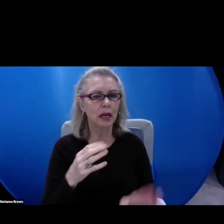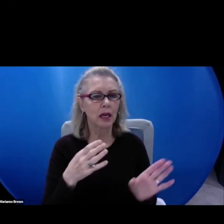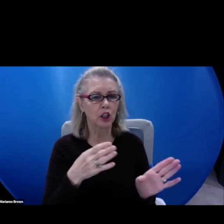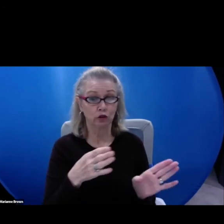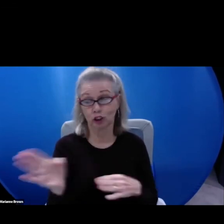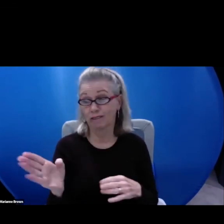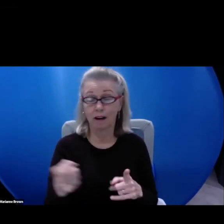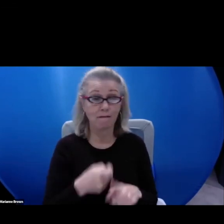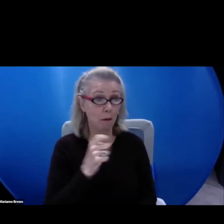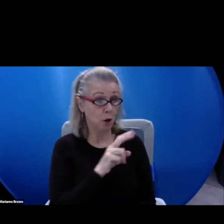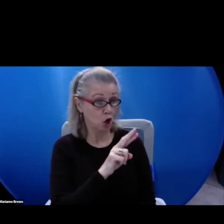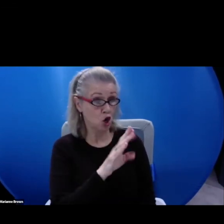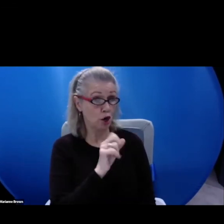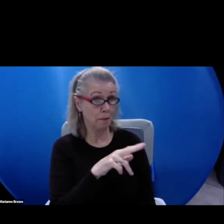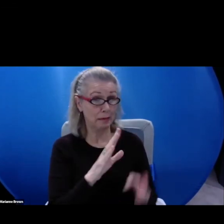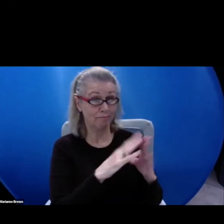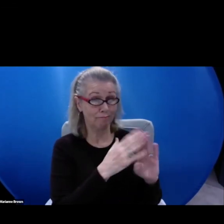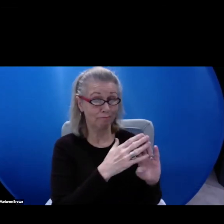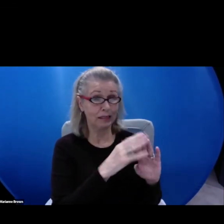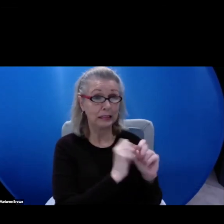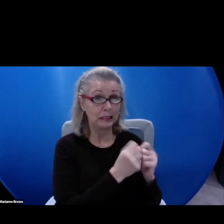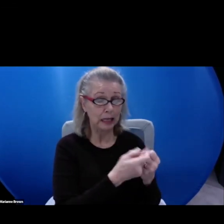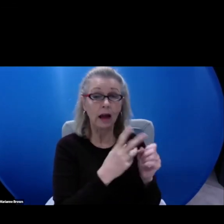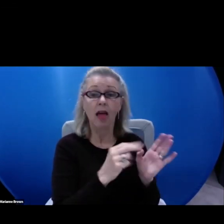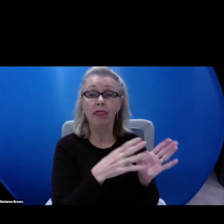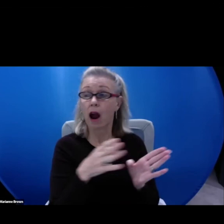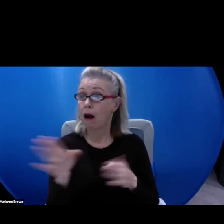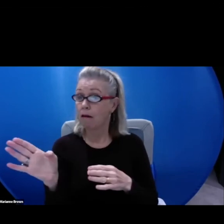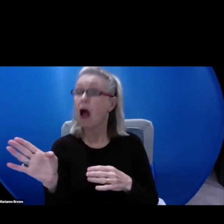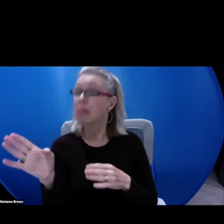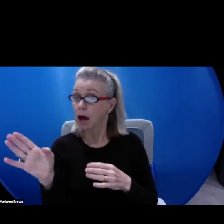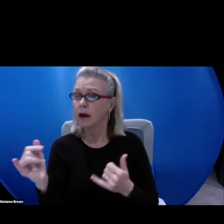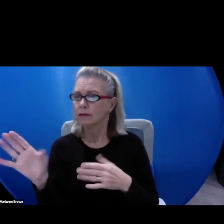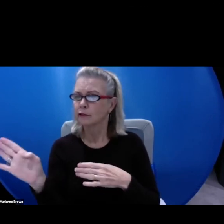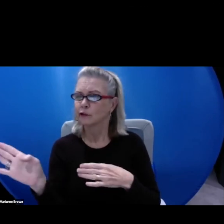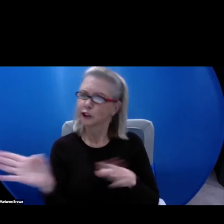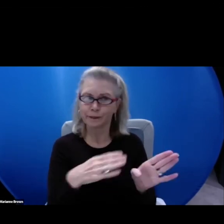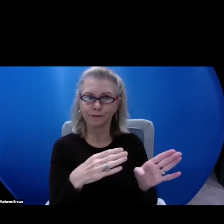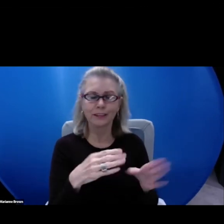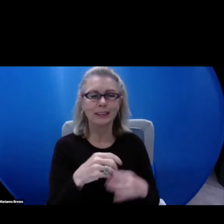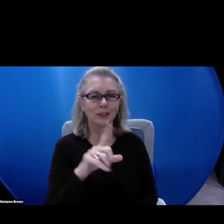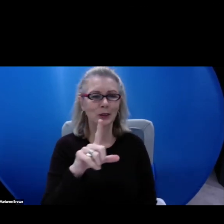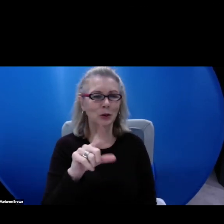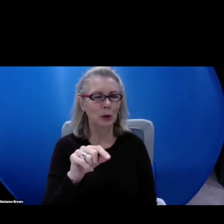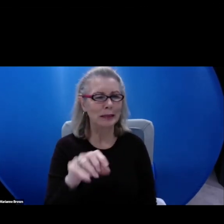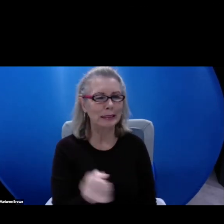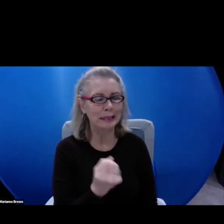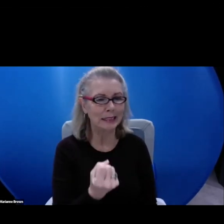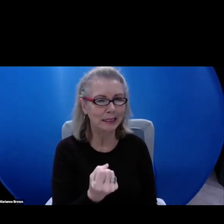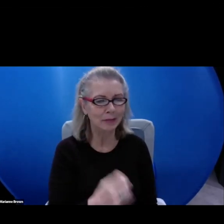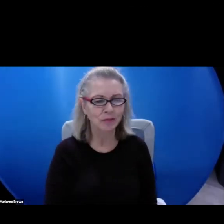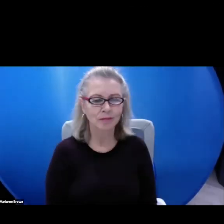urban society and then a shift back to the cities in the 20th century. This